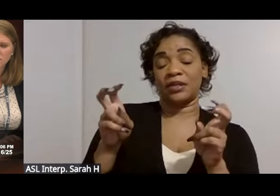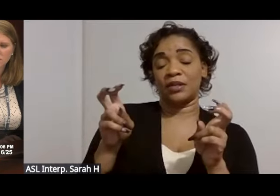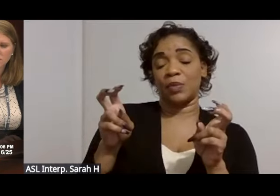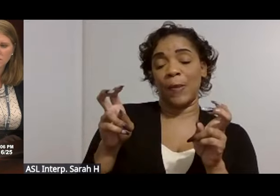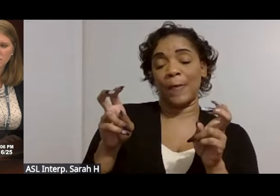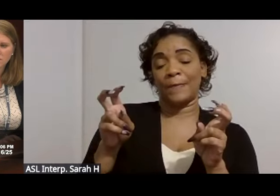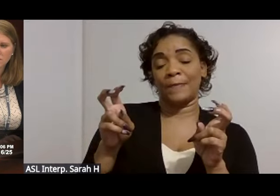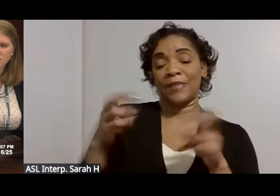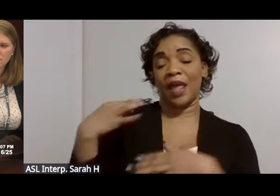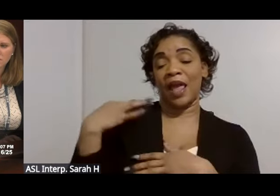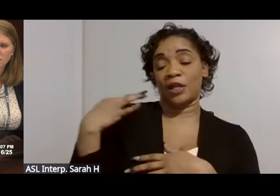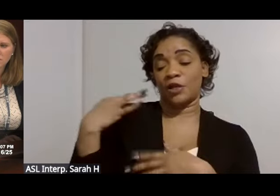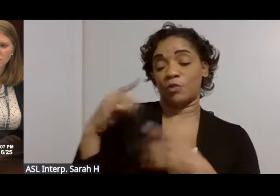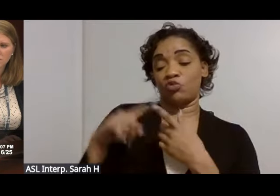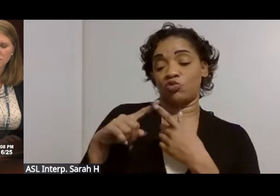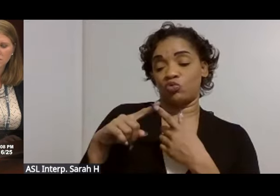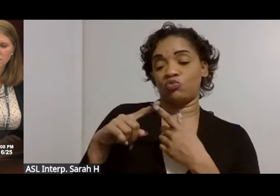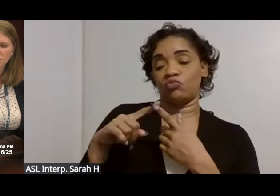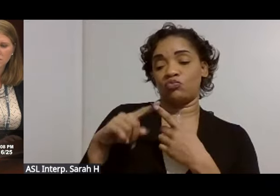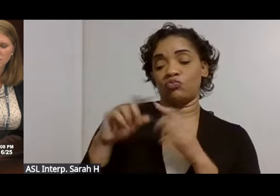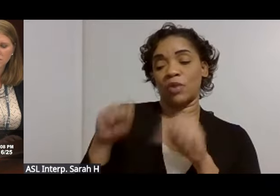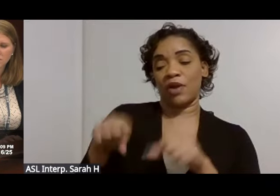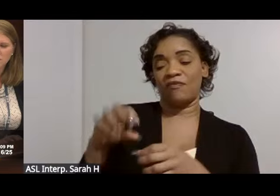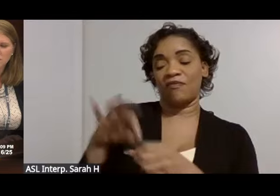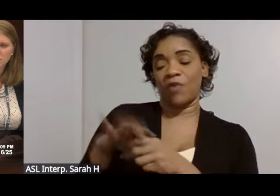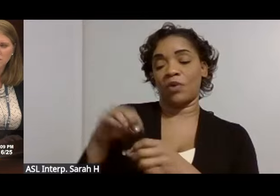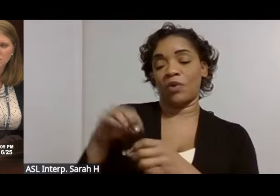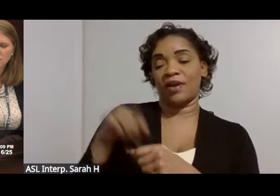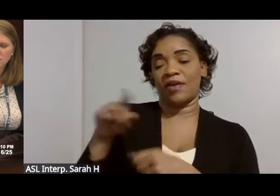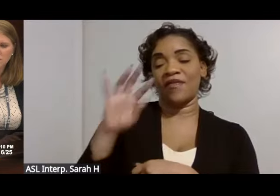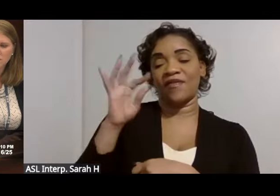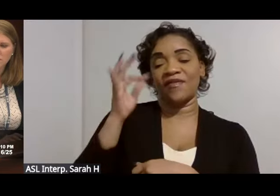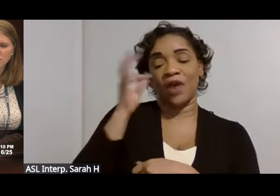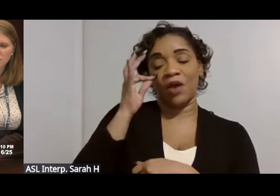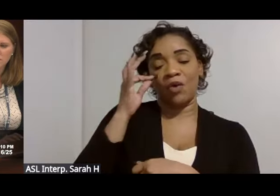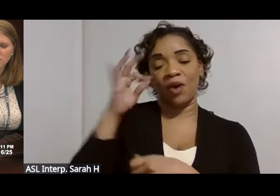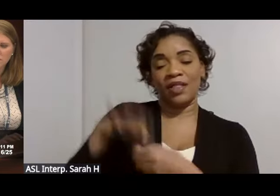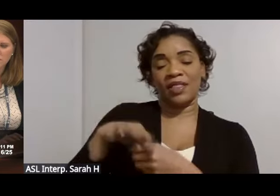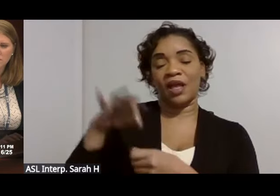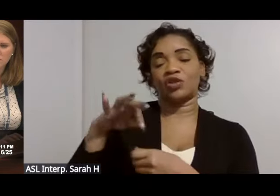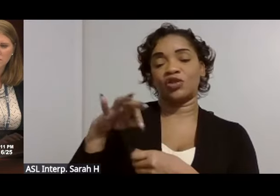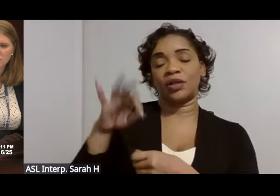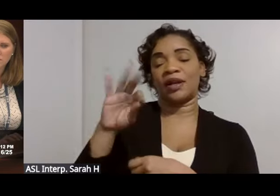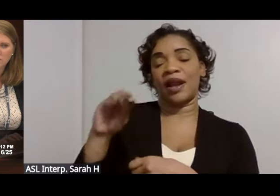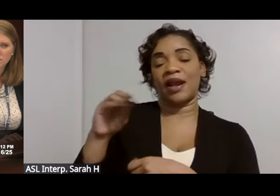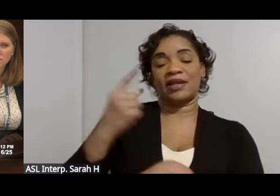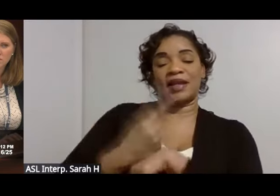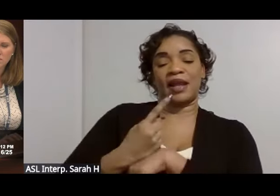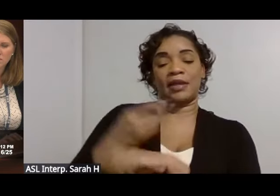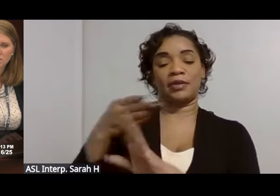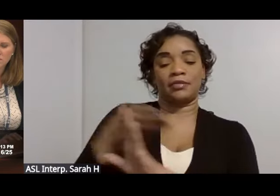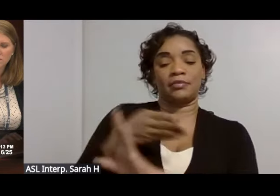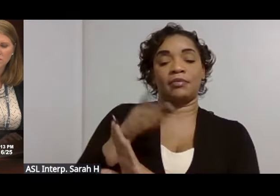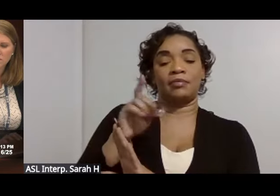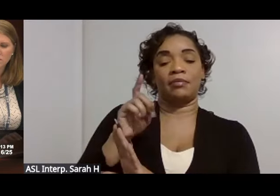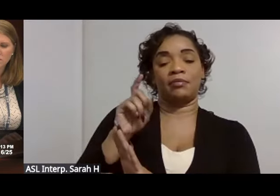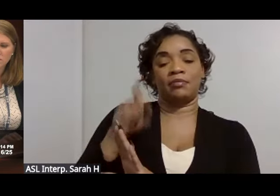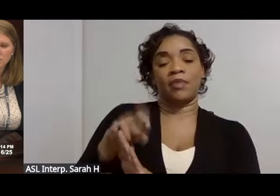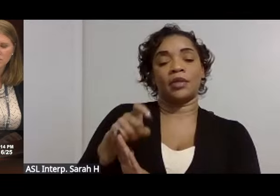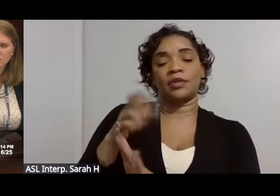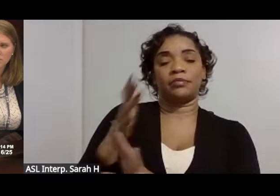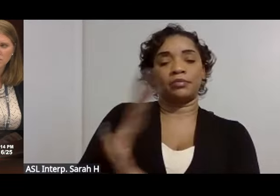eligible to vote in federal elections at any time more than 90 days before a general or primary federal election. So again, I don't take a